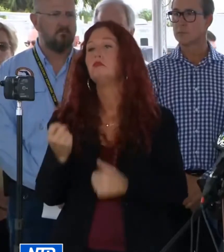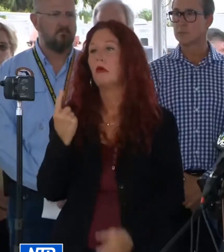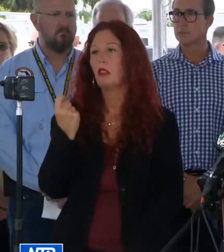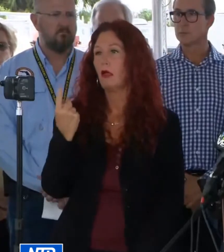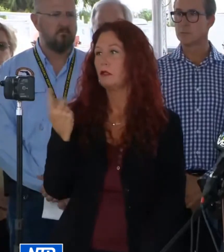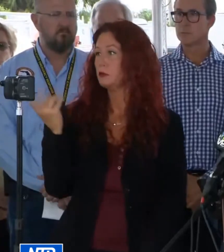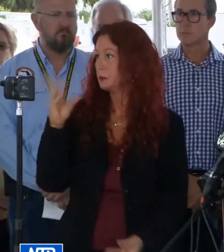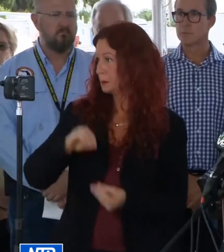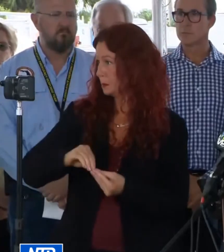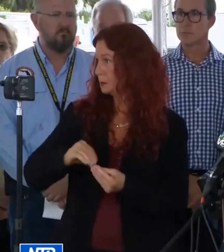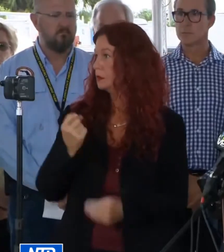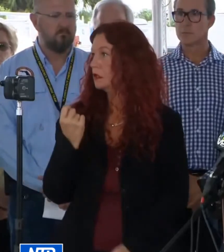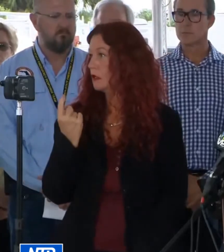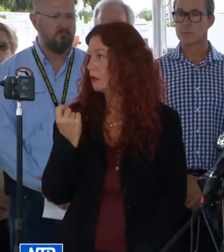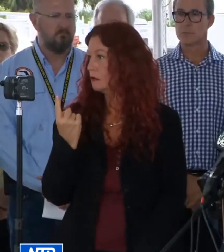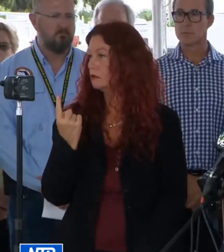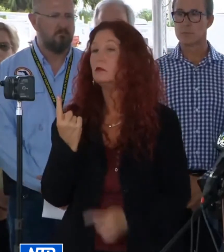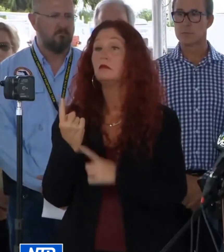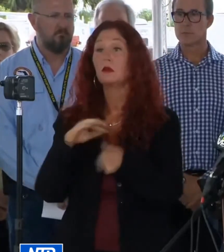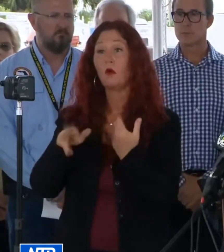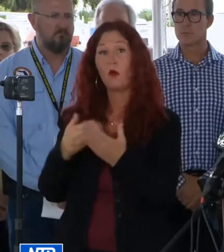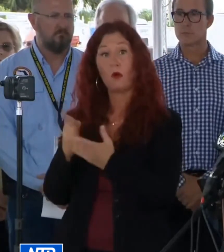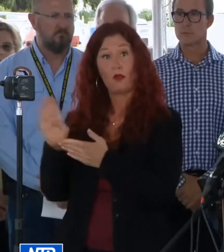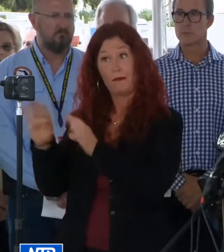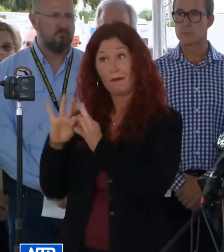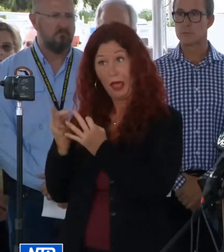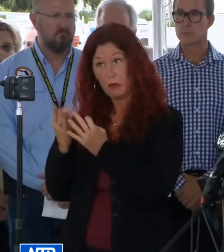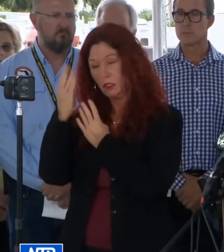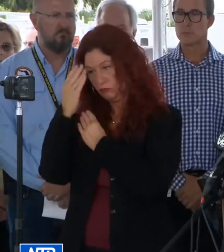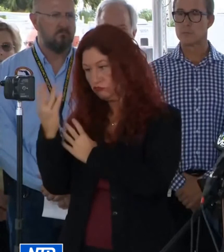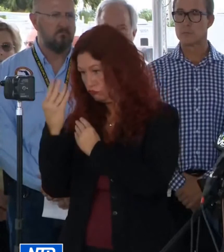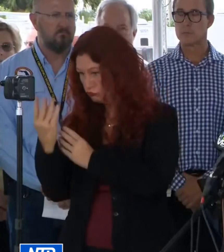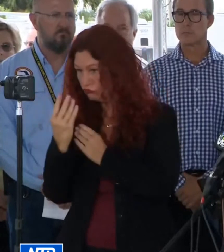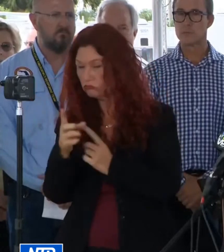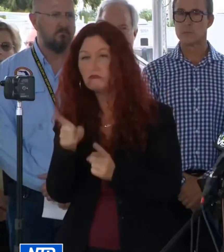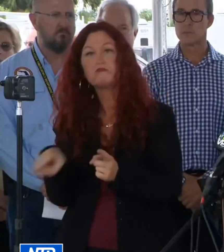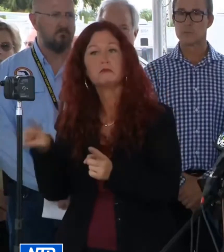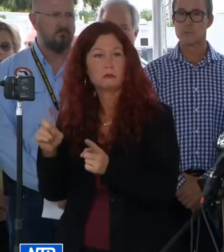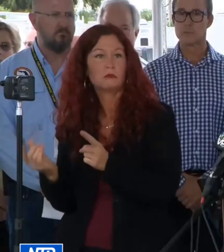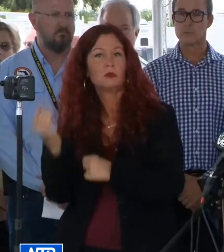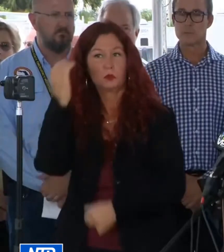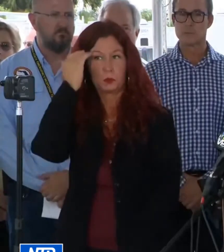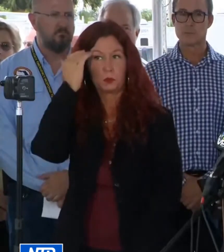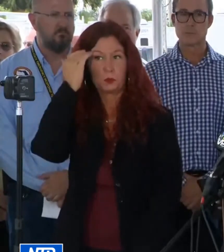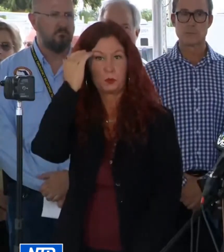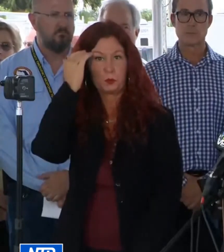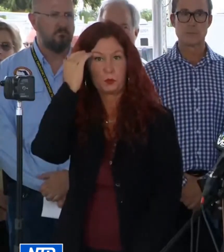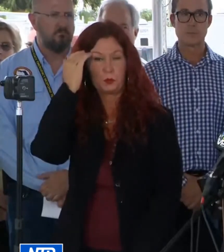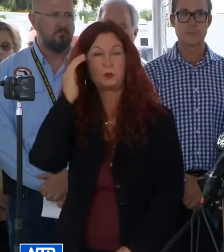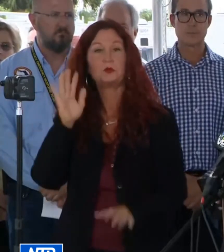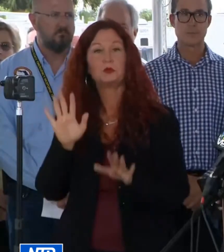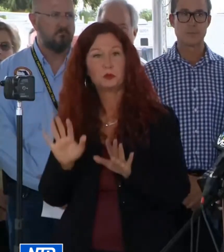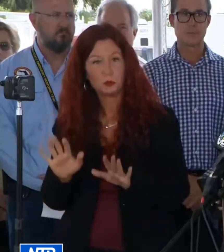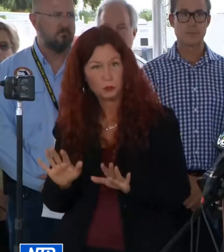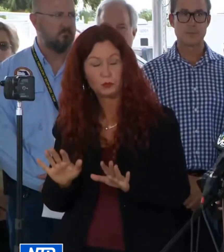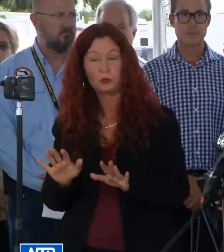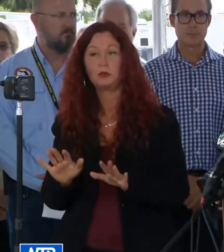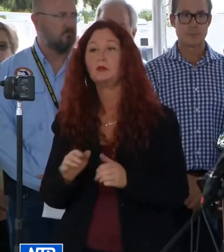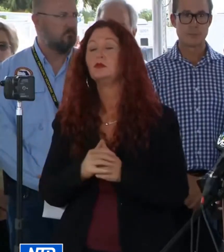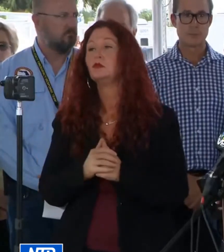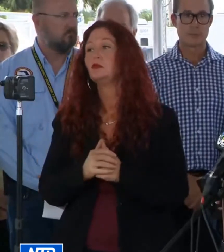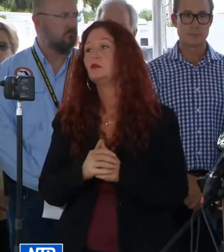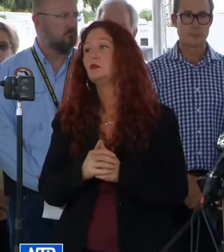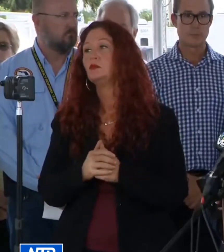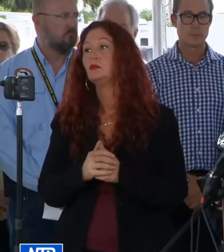very, very important that the notification has been able to occur, and we're grateful to our Miami-Dade Police